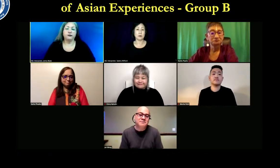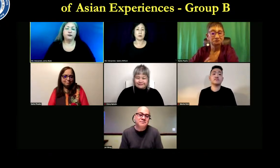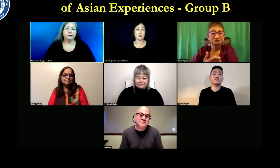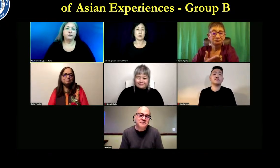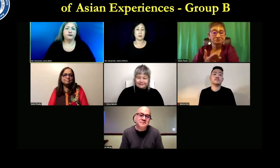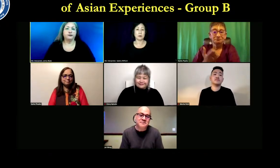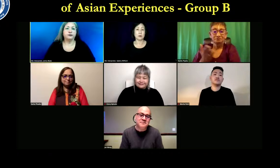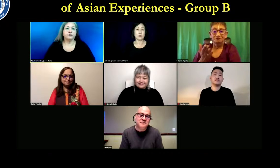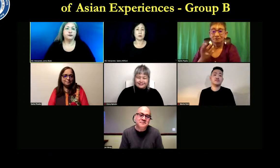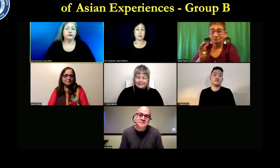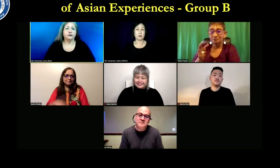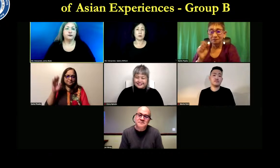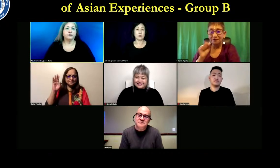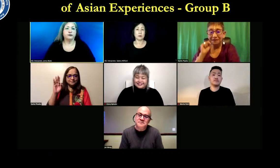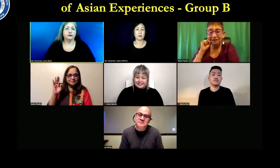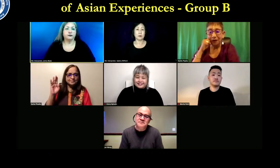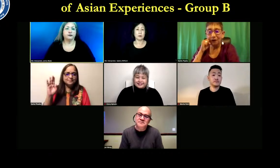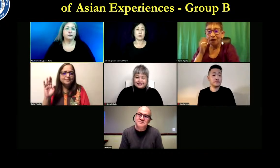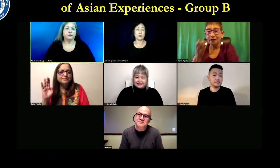Jenny.